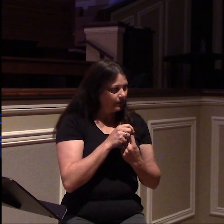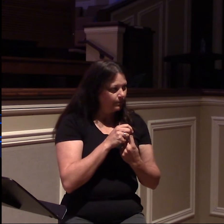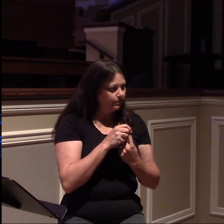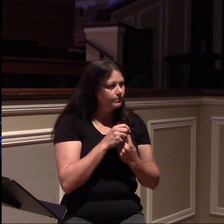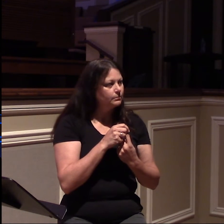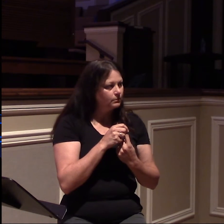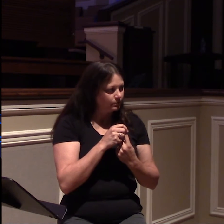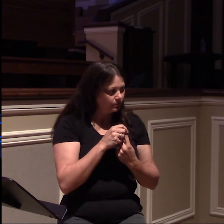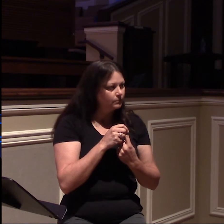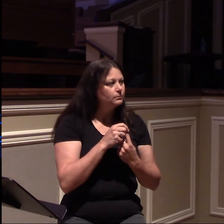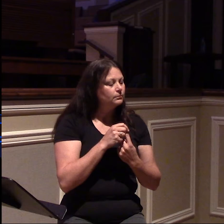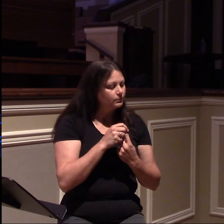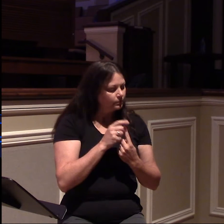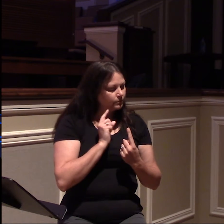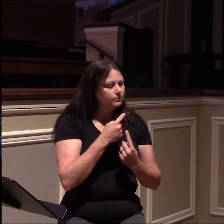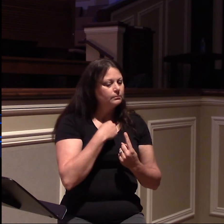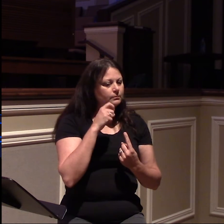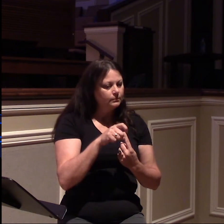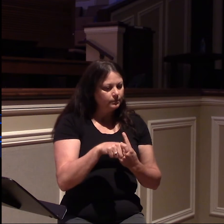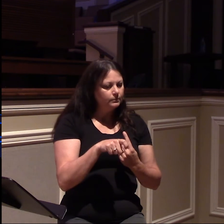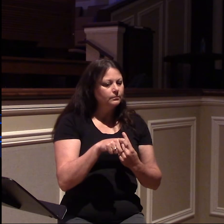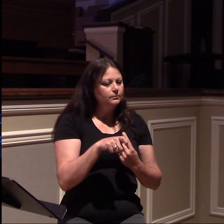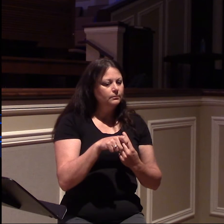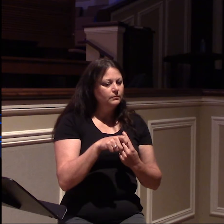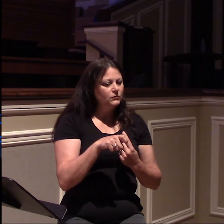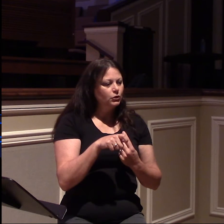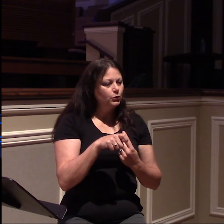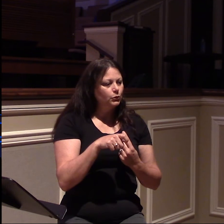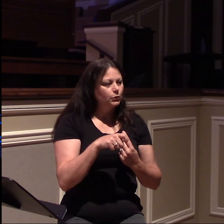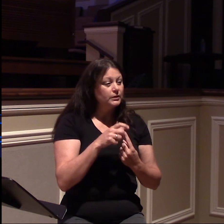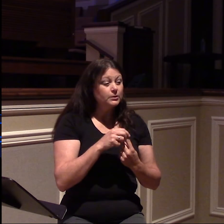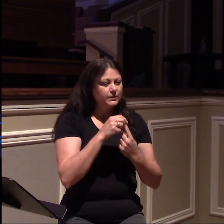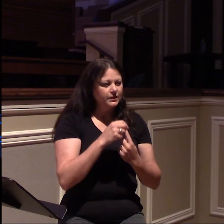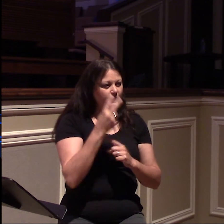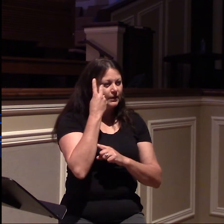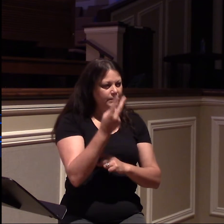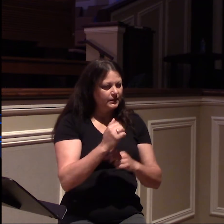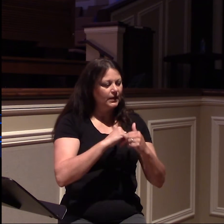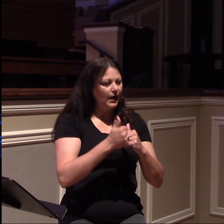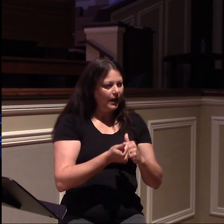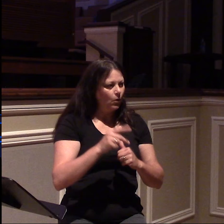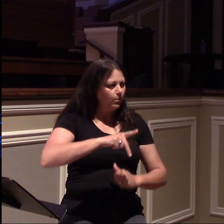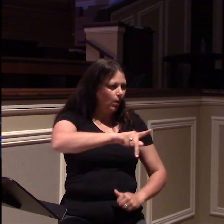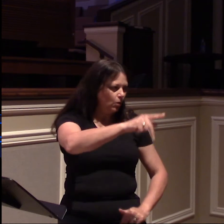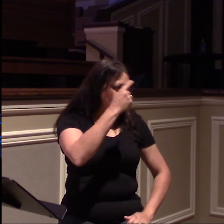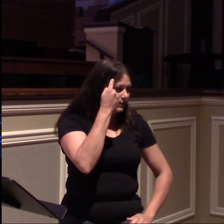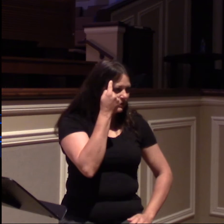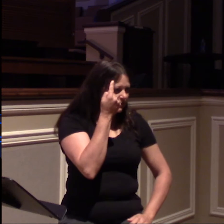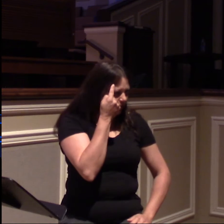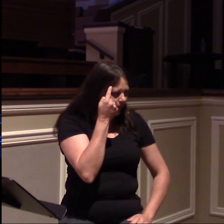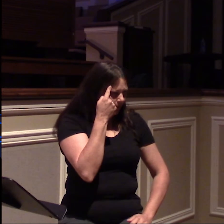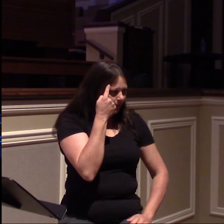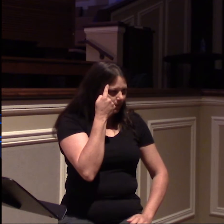I want us to look specifically at what was in the mind of Paul and through him, the mind of the Spirit concerning the family.